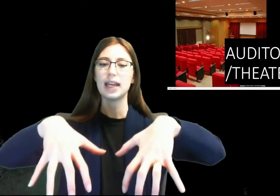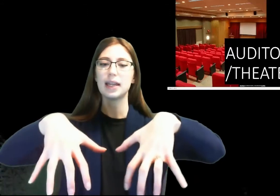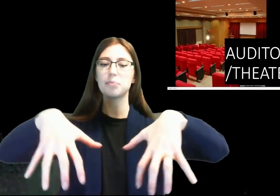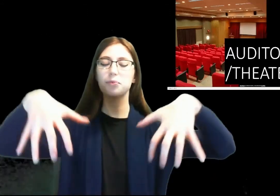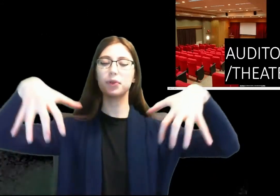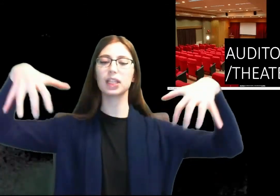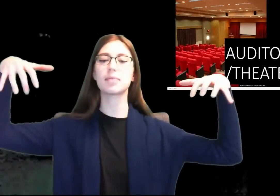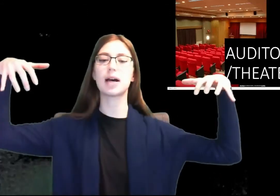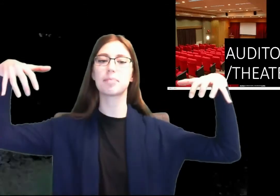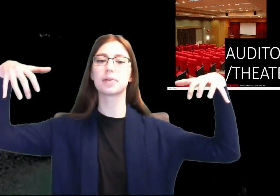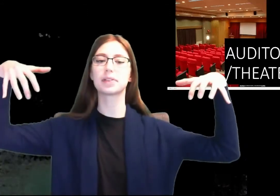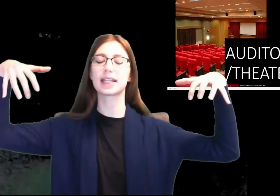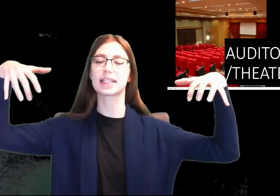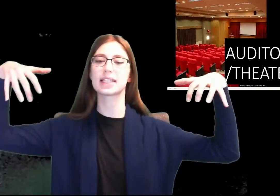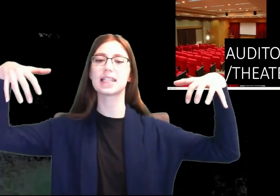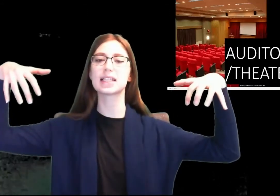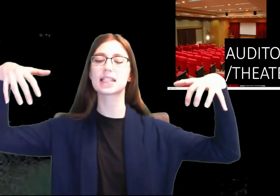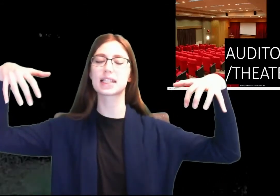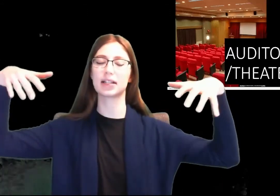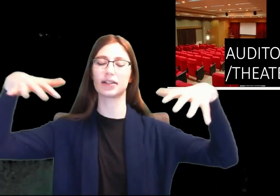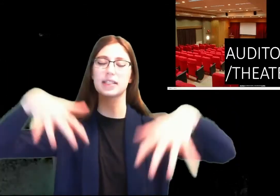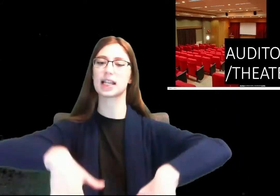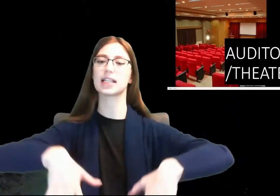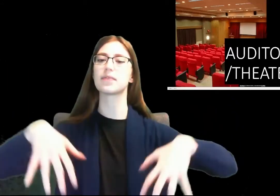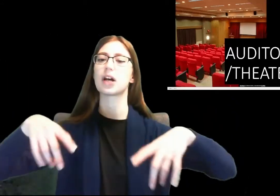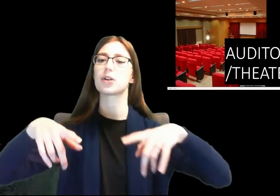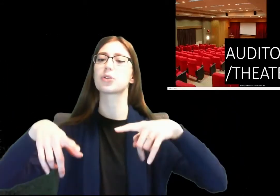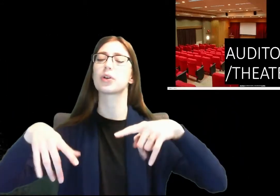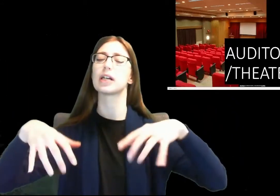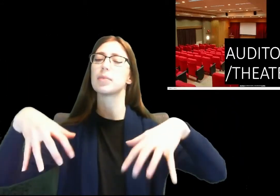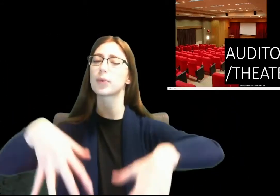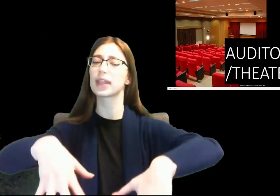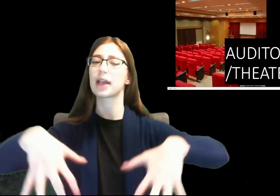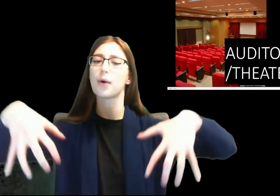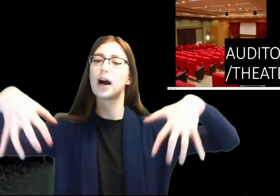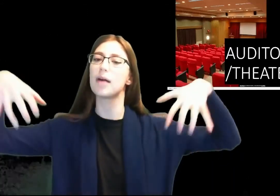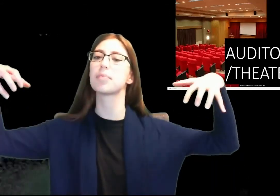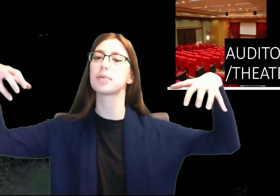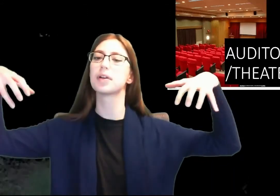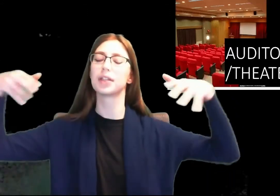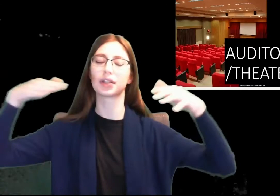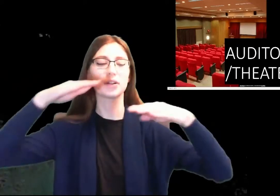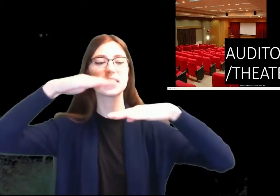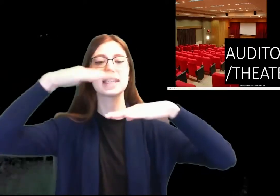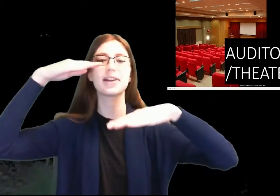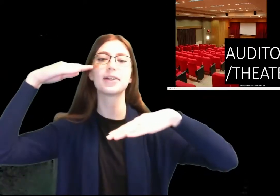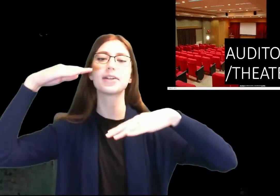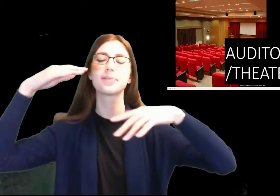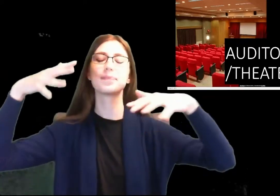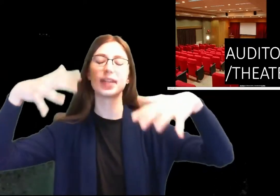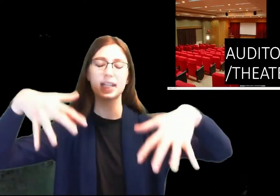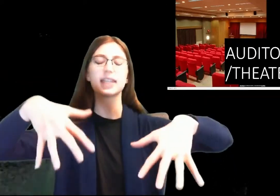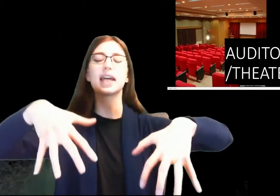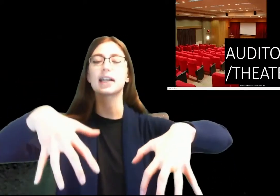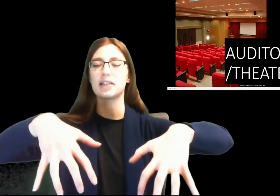and bring them up like the seats on the sides of an auditorium. You know where they go up? They're all tiered, that kind of